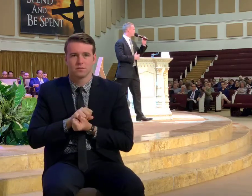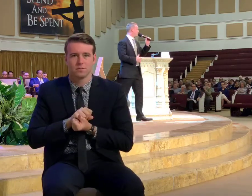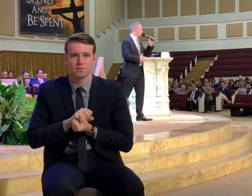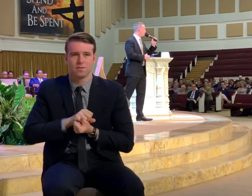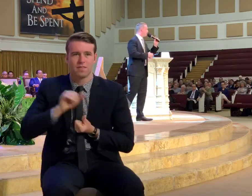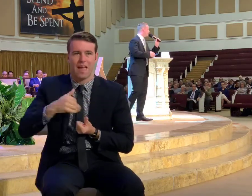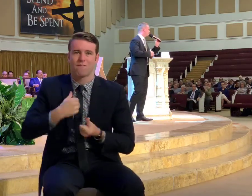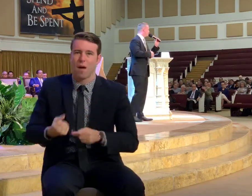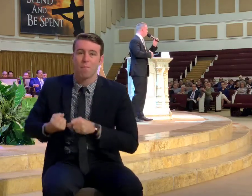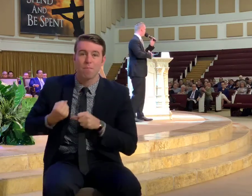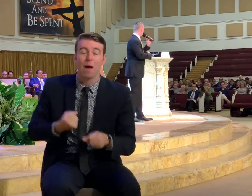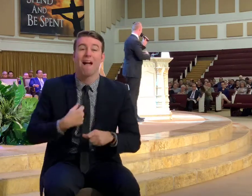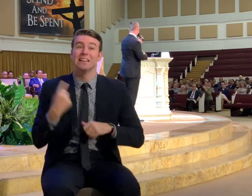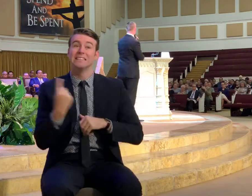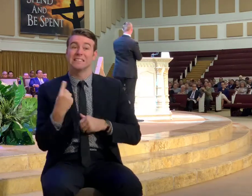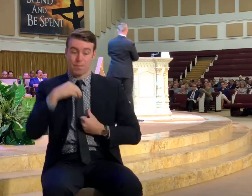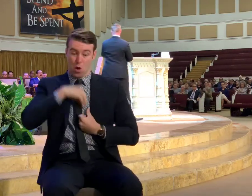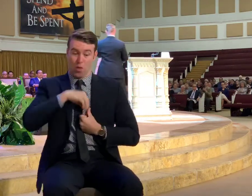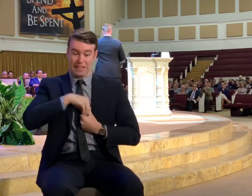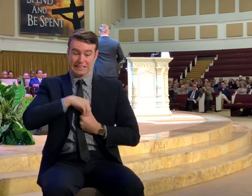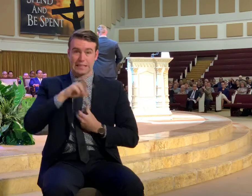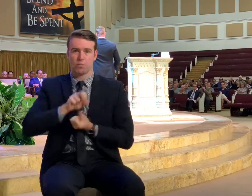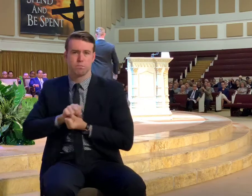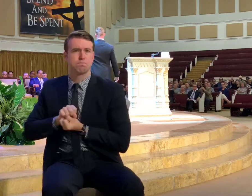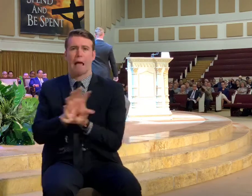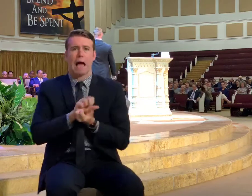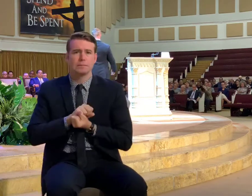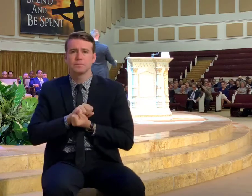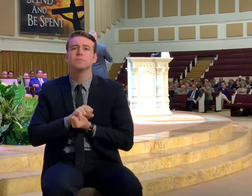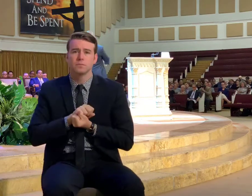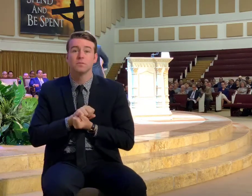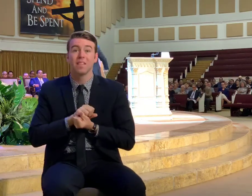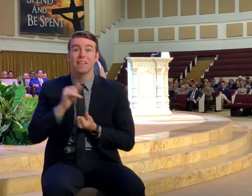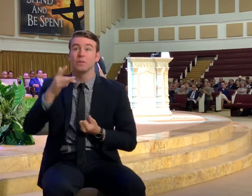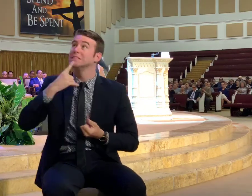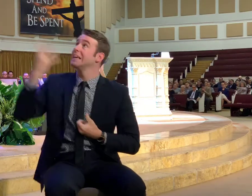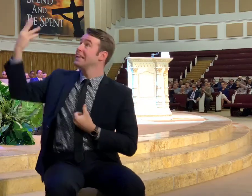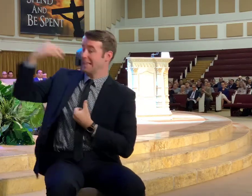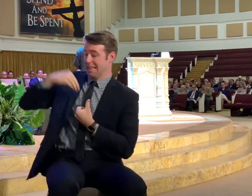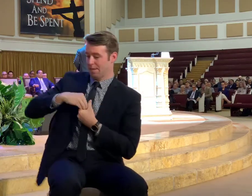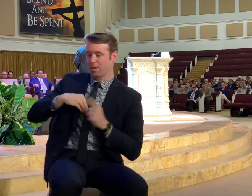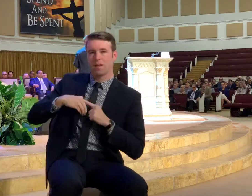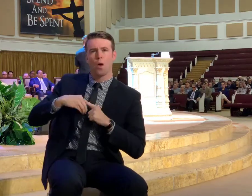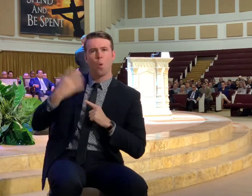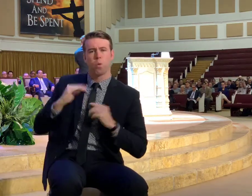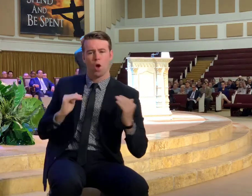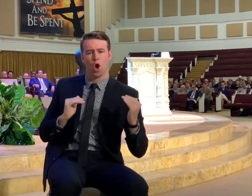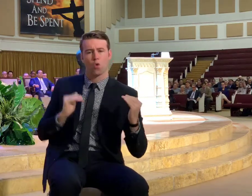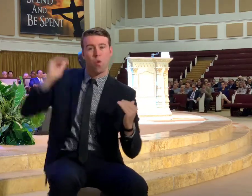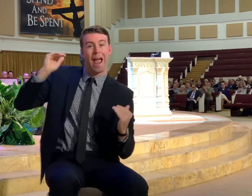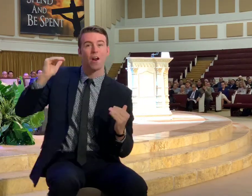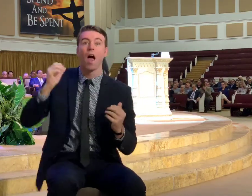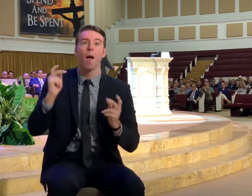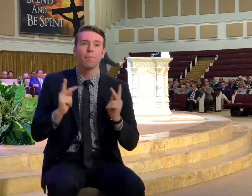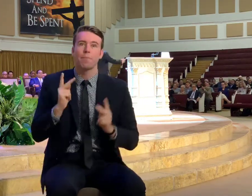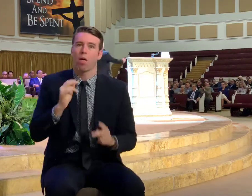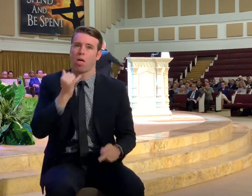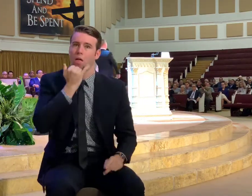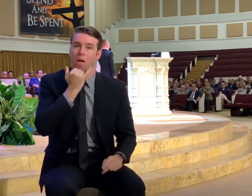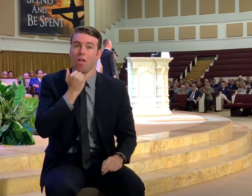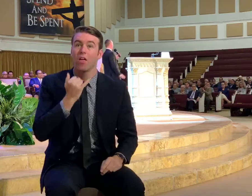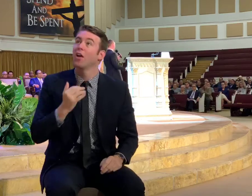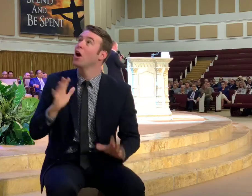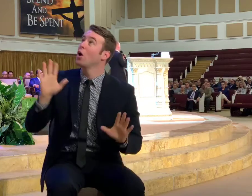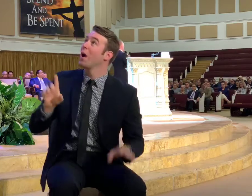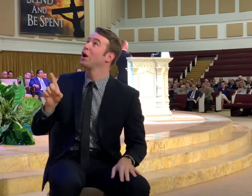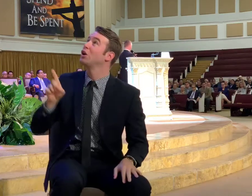There is something that is moving on the inside. That's why the Bible says, greater is He that is within you. A lot of people misquote that and say, greater are